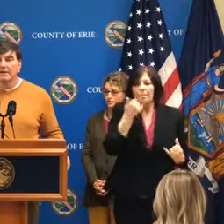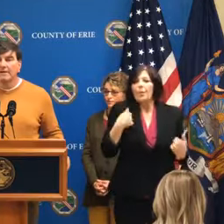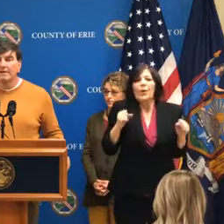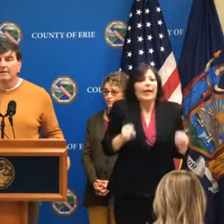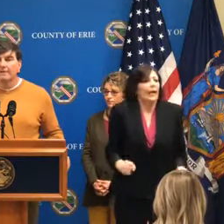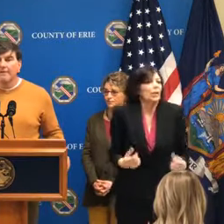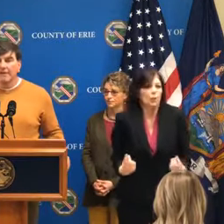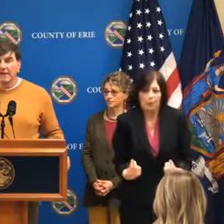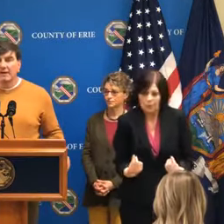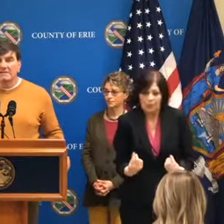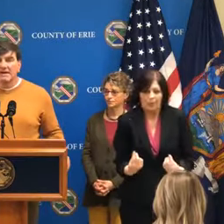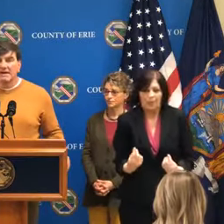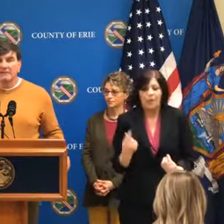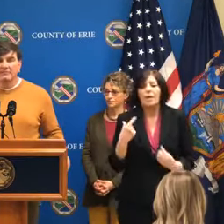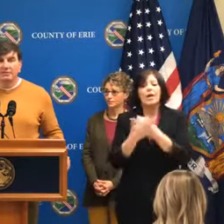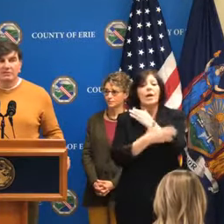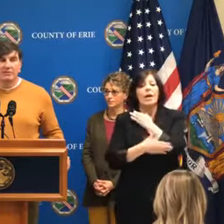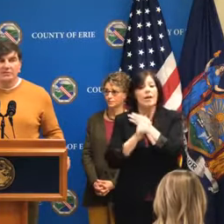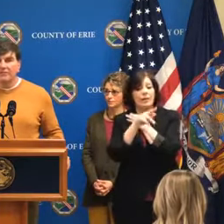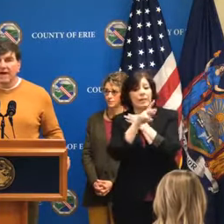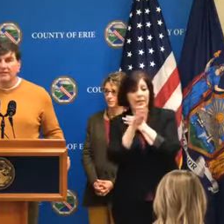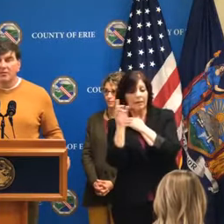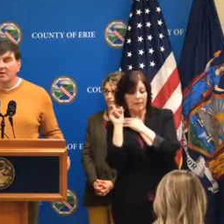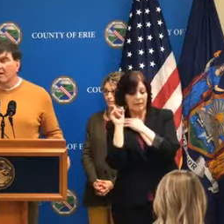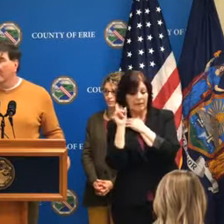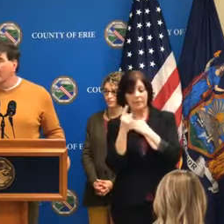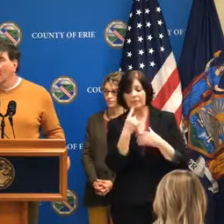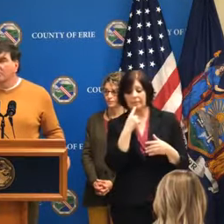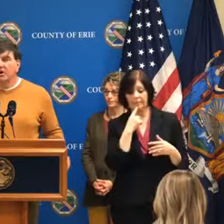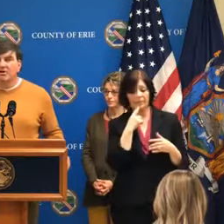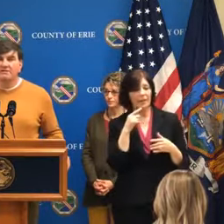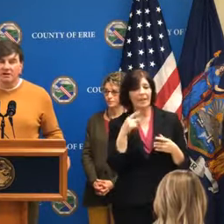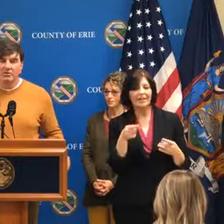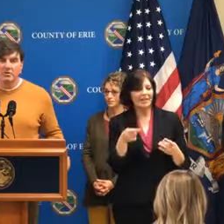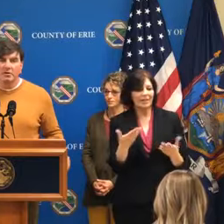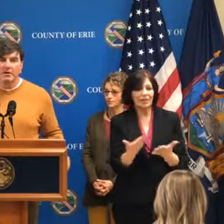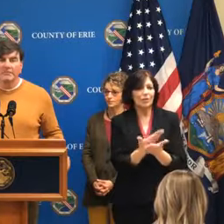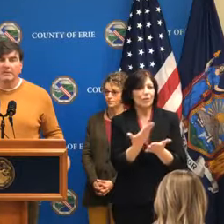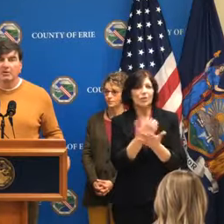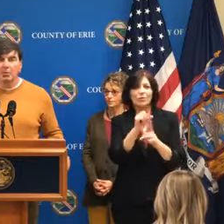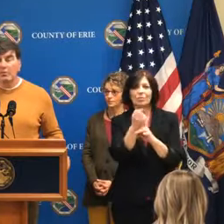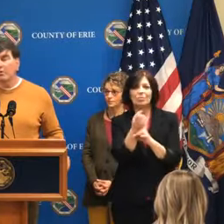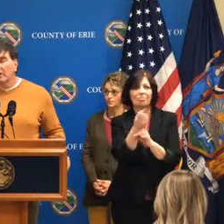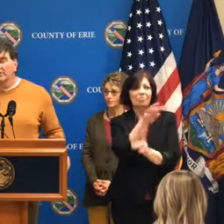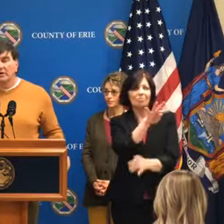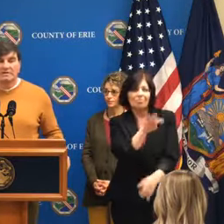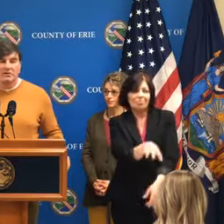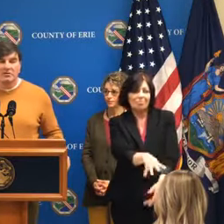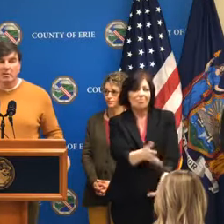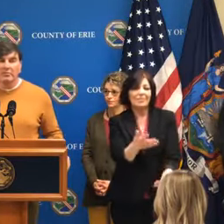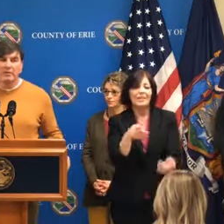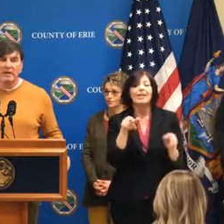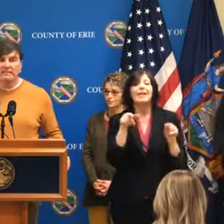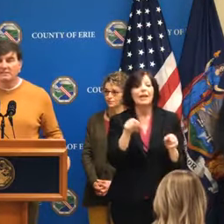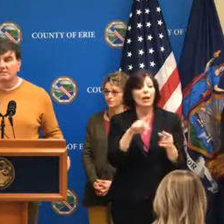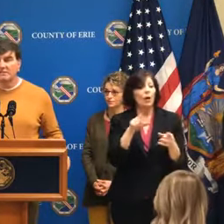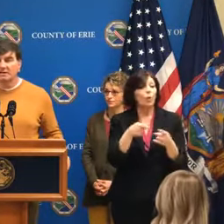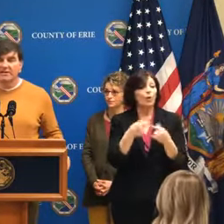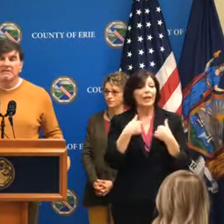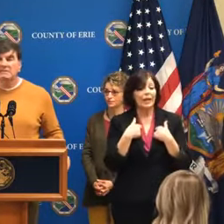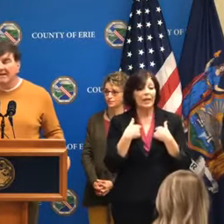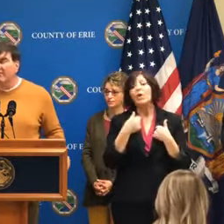done. The county executive alluded to the fact that we are in uncharted territory. We were in uncharted territory when we had